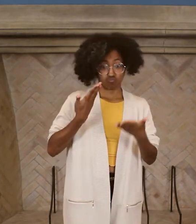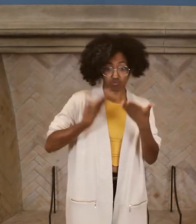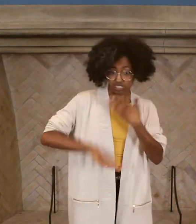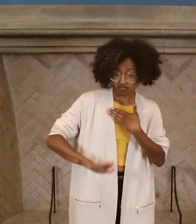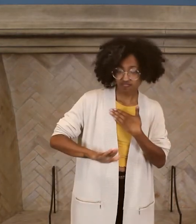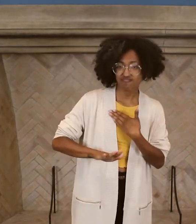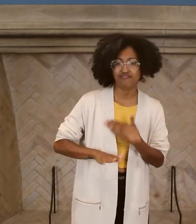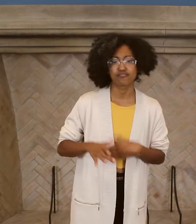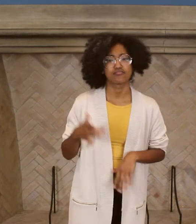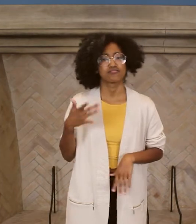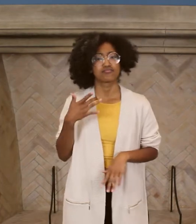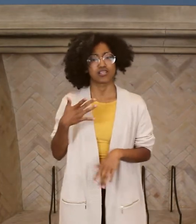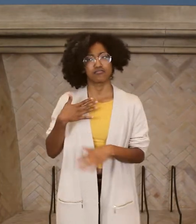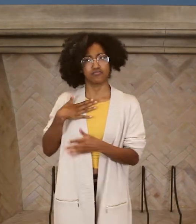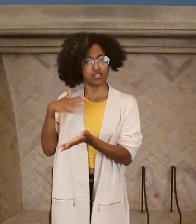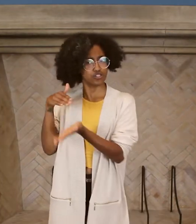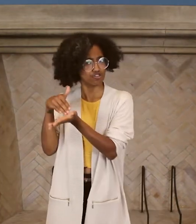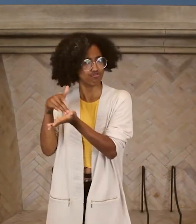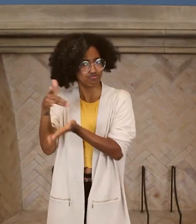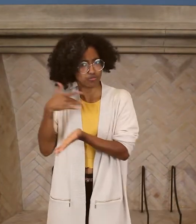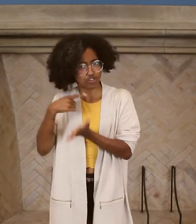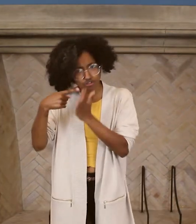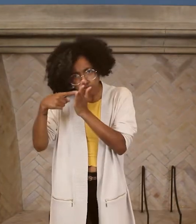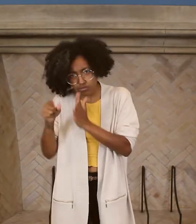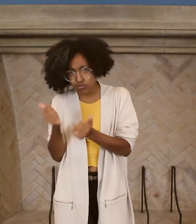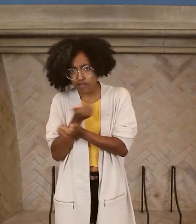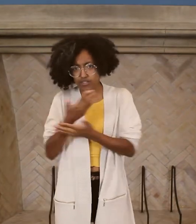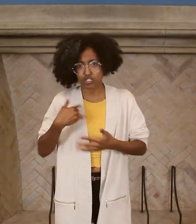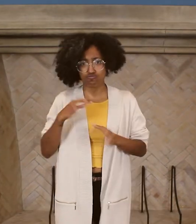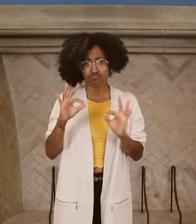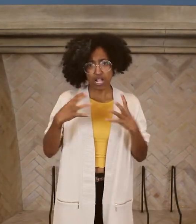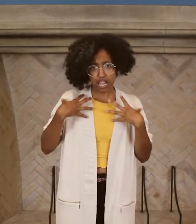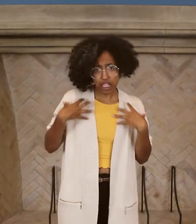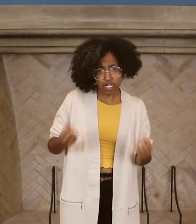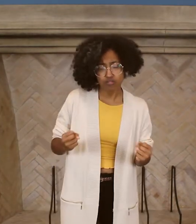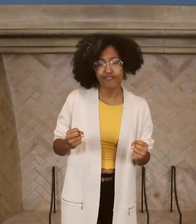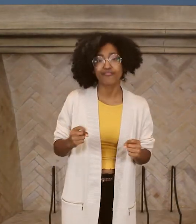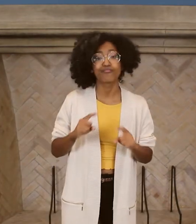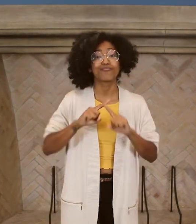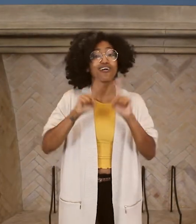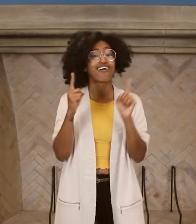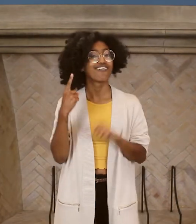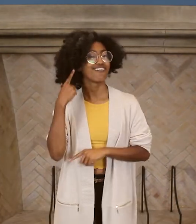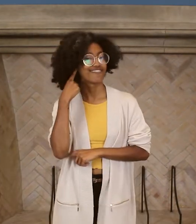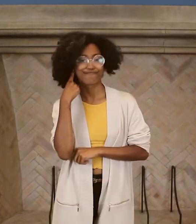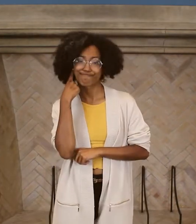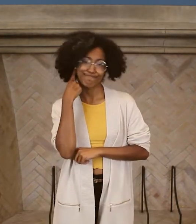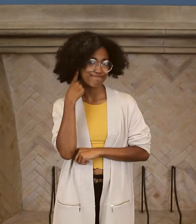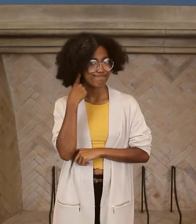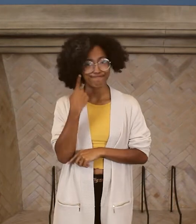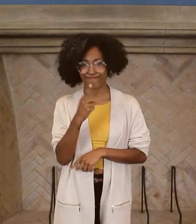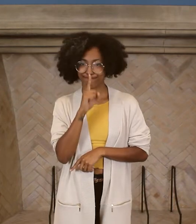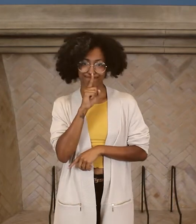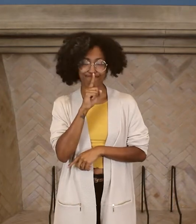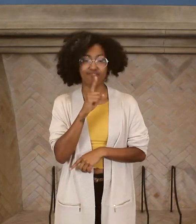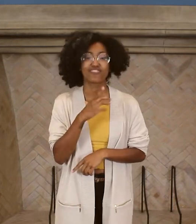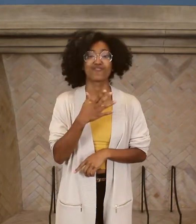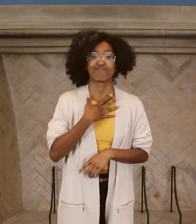Then when I was born, the doctor checked my health, but they didn't check my hearing.